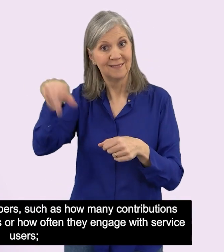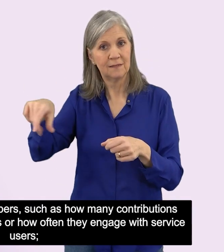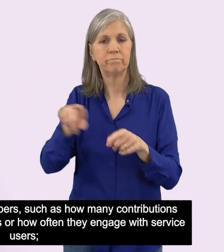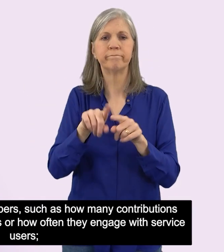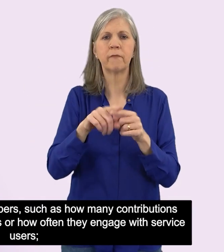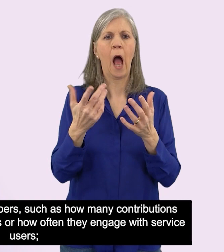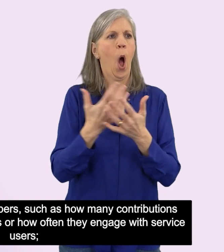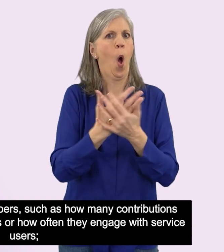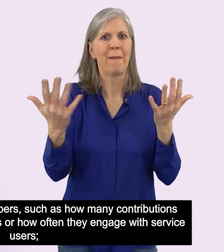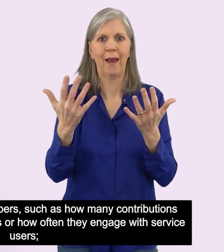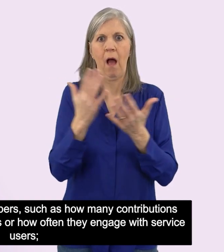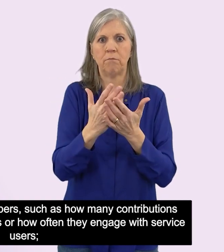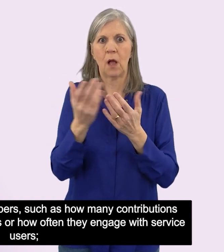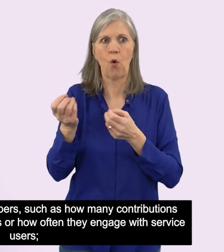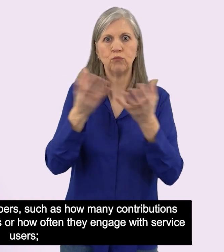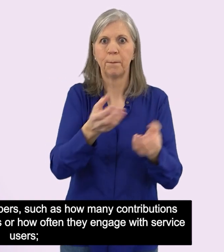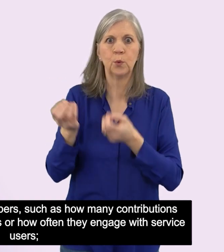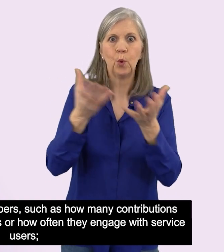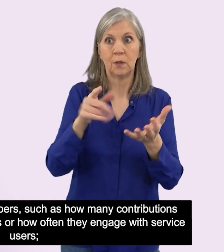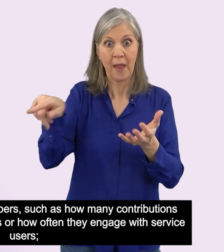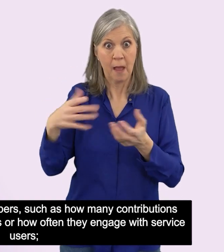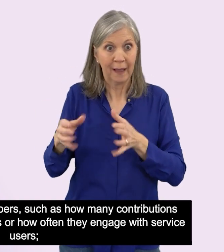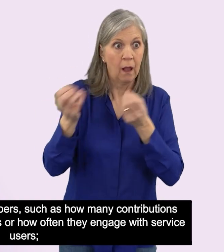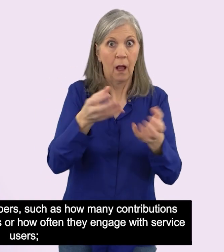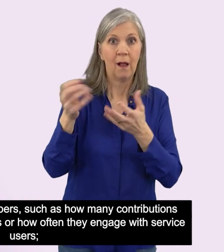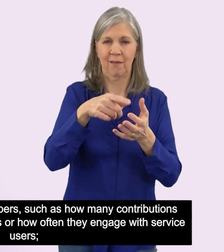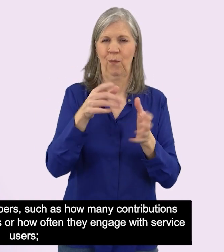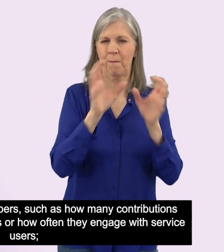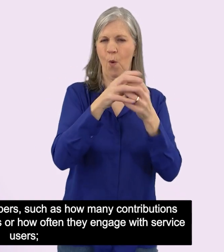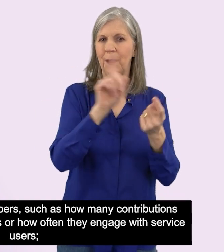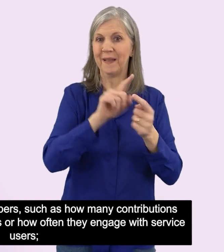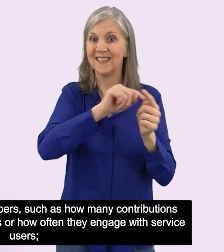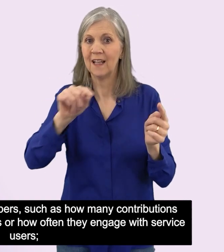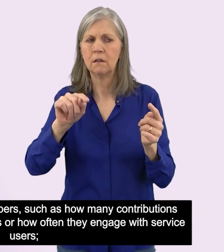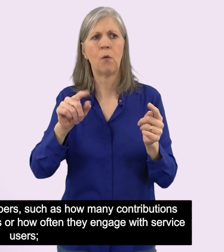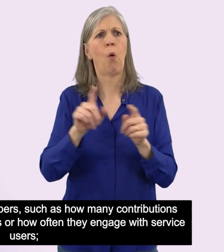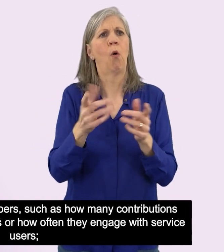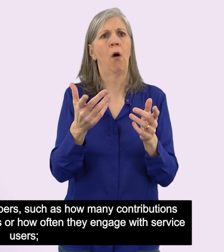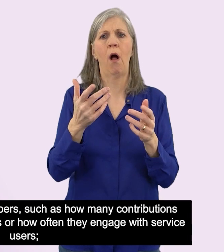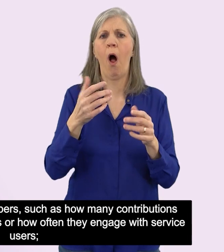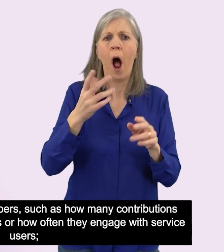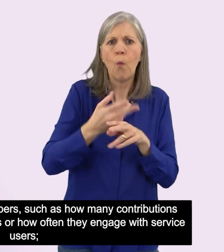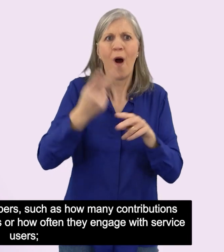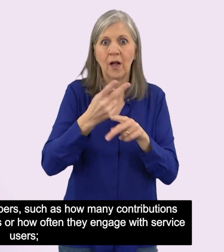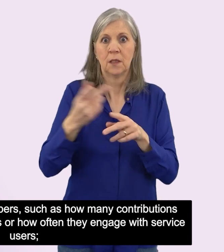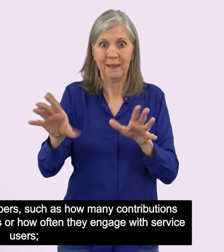The performance of members, such as how many contributions they make at board meetings or how often they engage with service